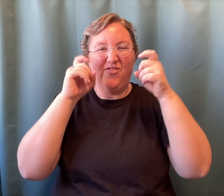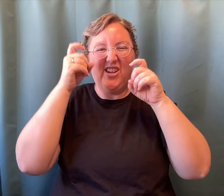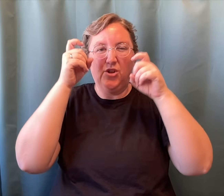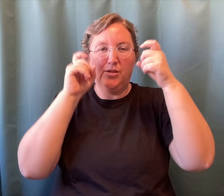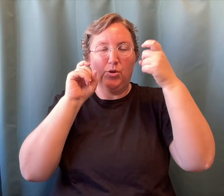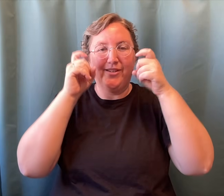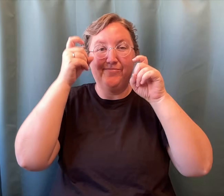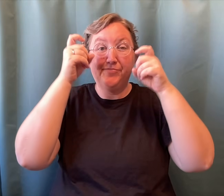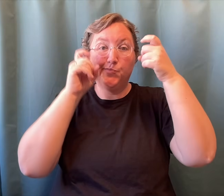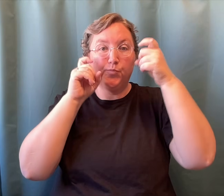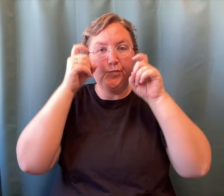facial expression.